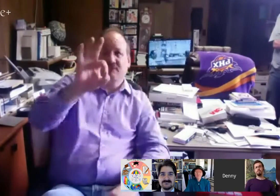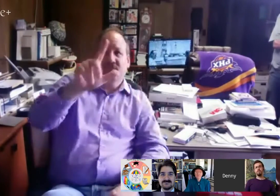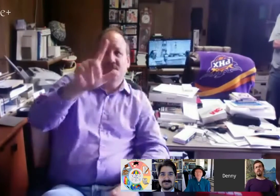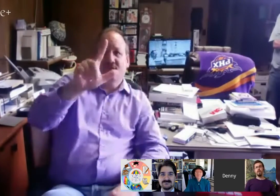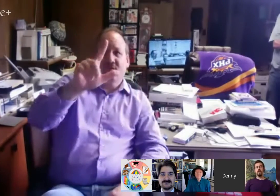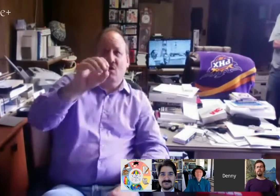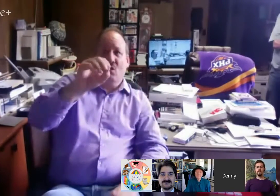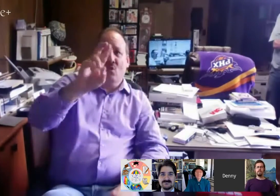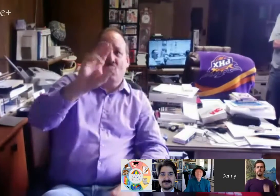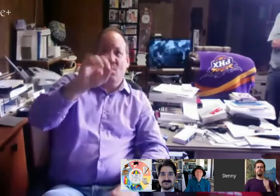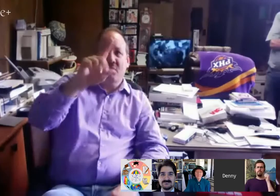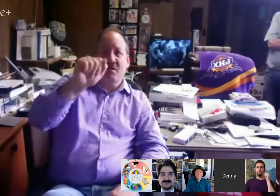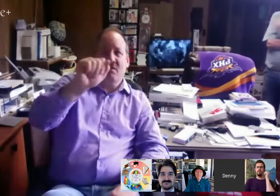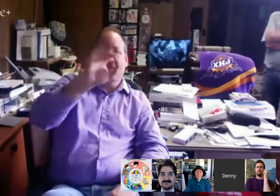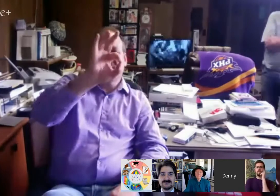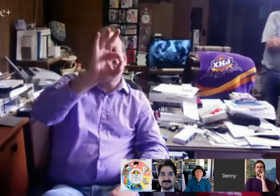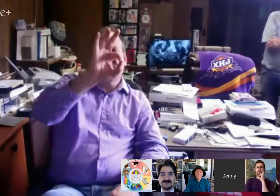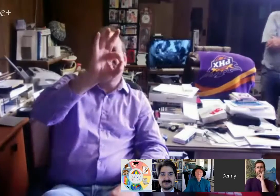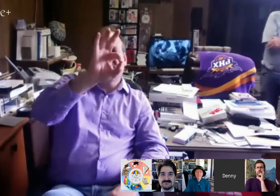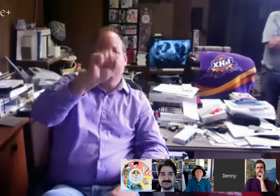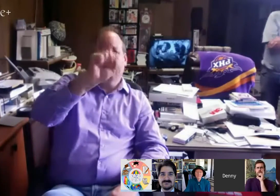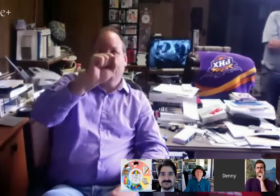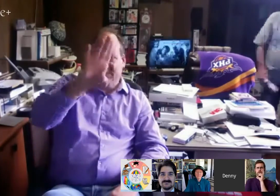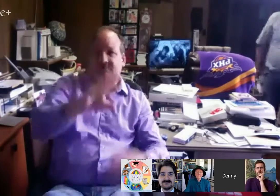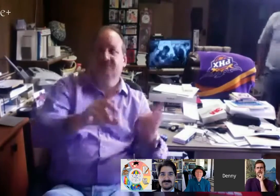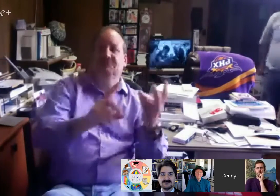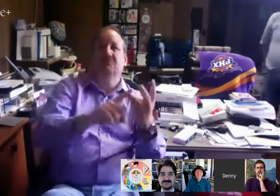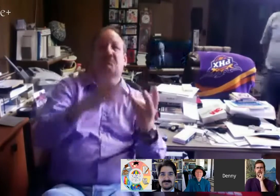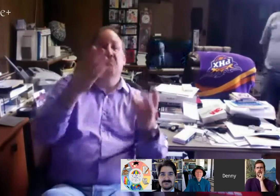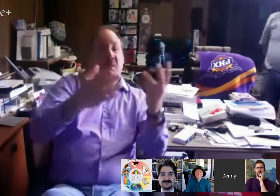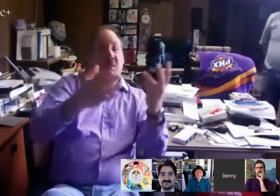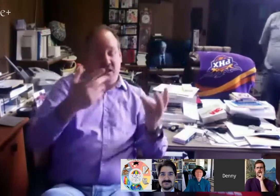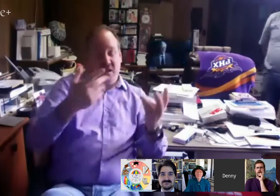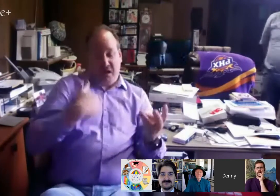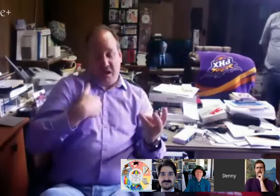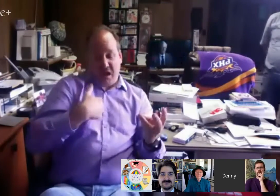And maybe there's another school.